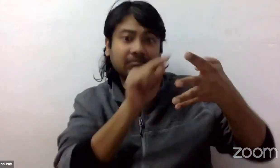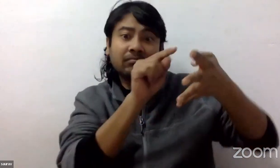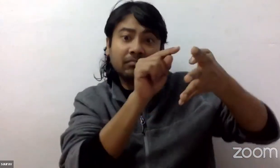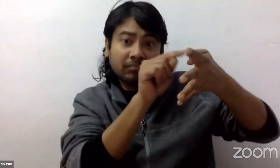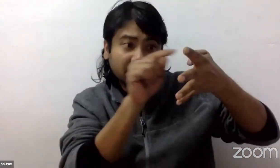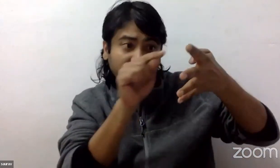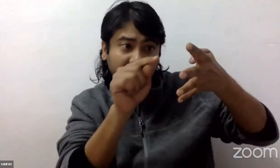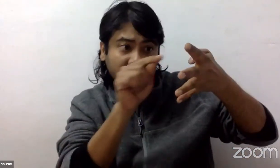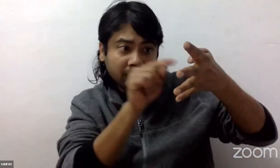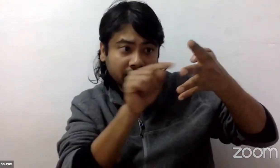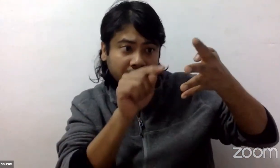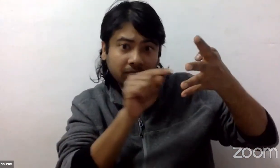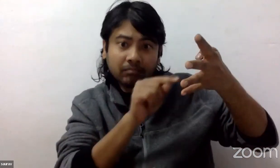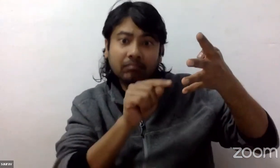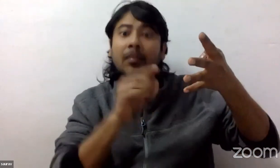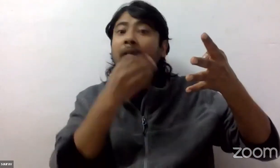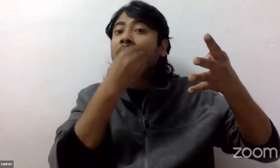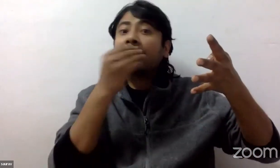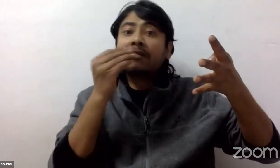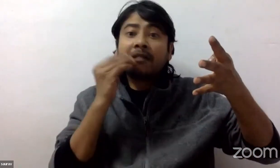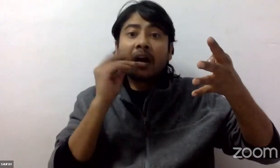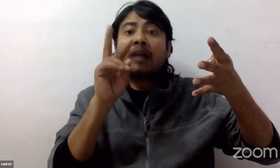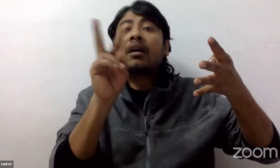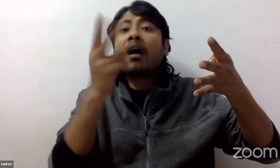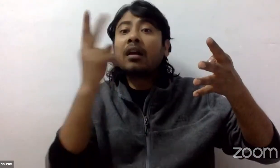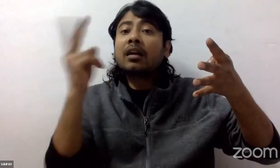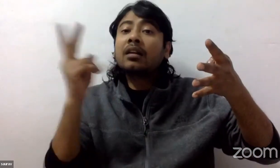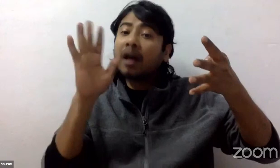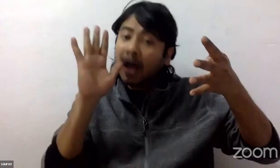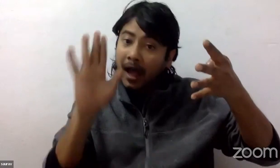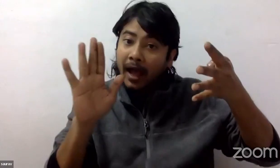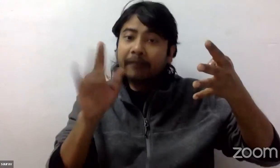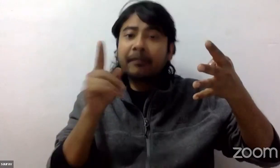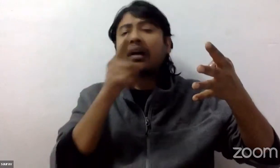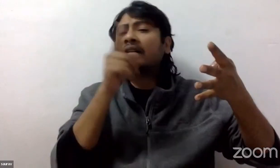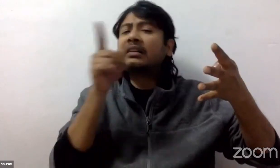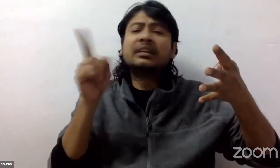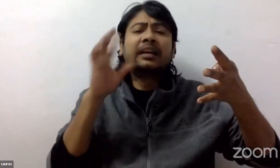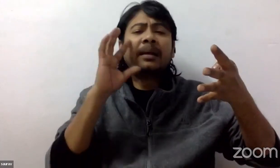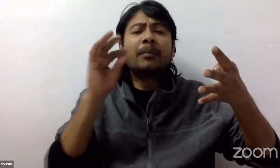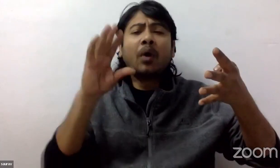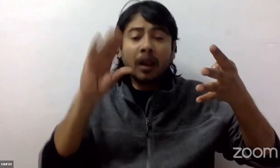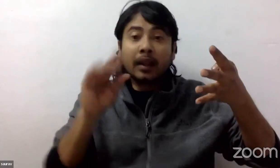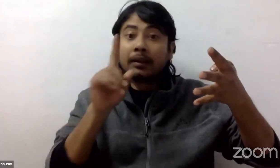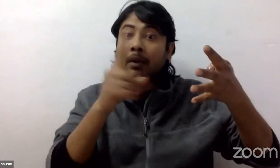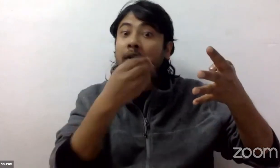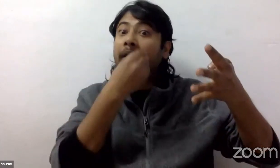just say that it's just a religious thing, but there is a big science behind Ekadashi.